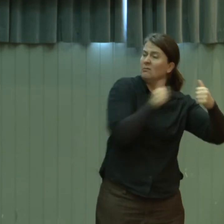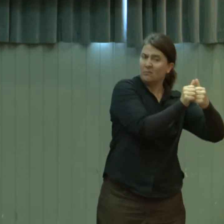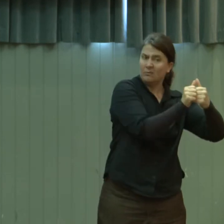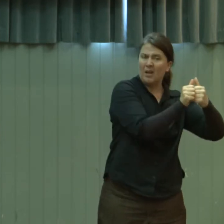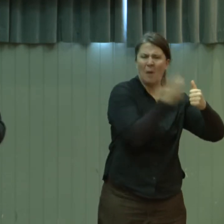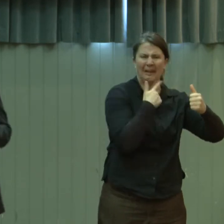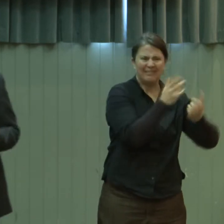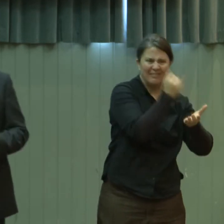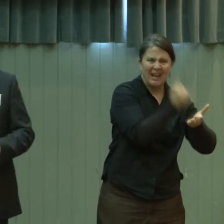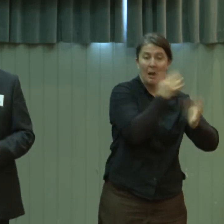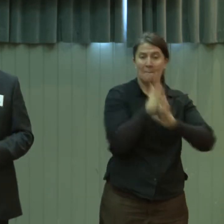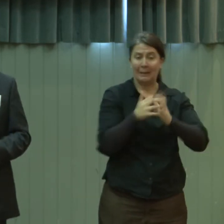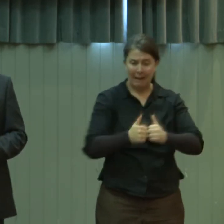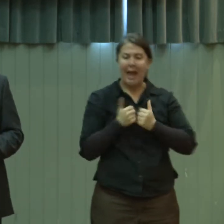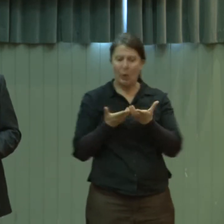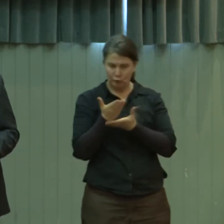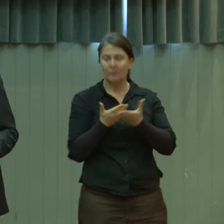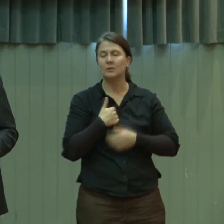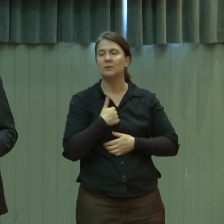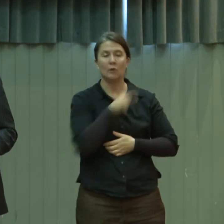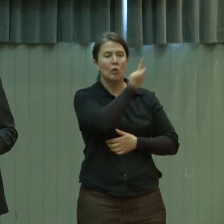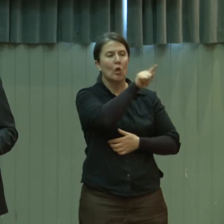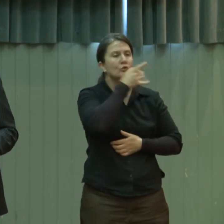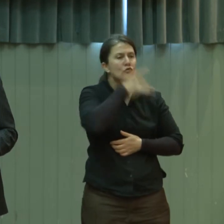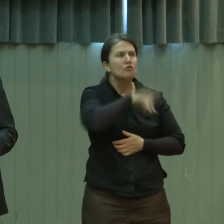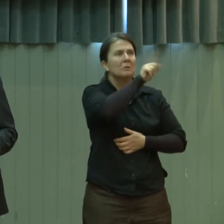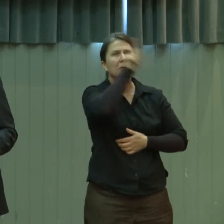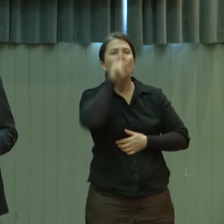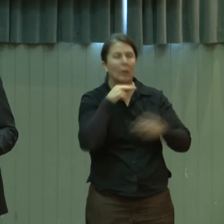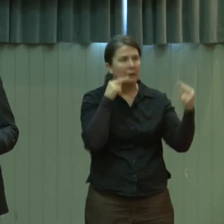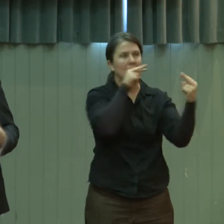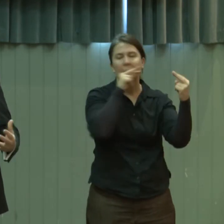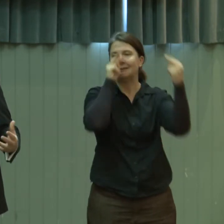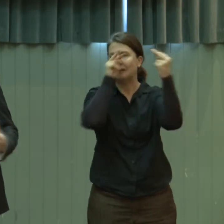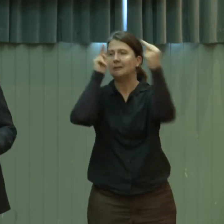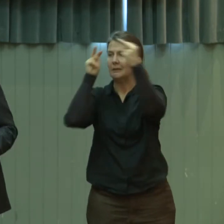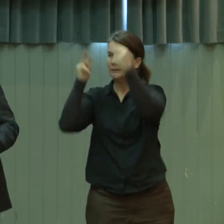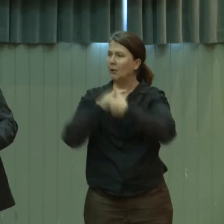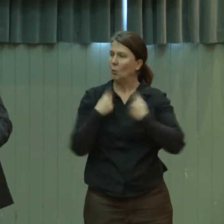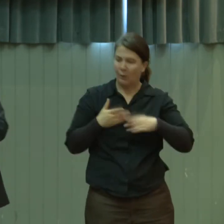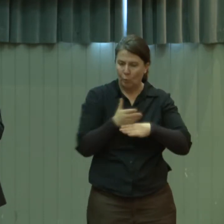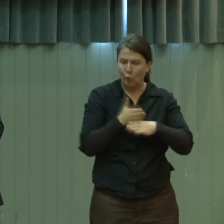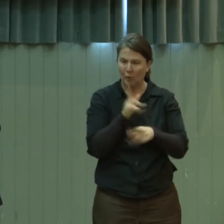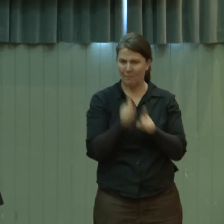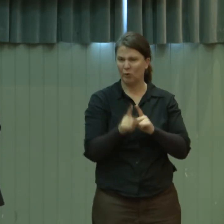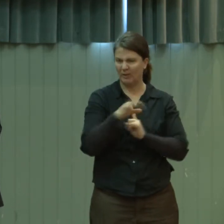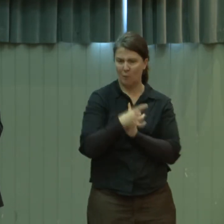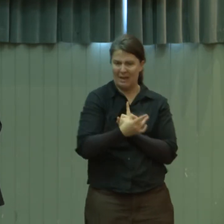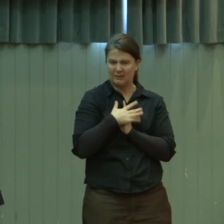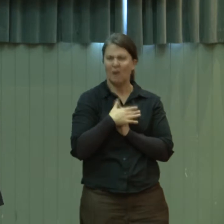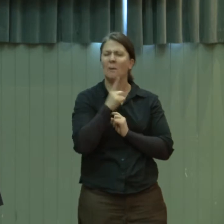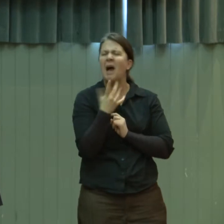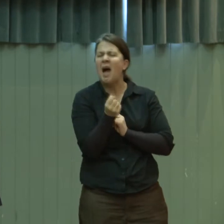not working? Well, our service will see those children. We work with a lot of kids, mainly in our own right, although we usually touch base